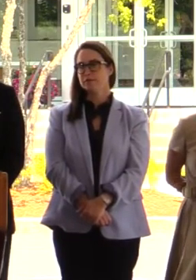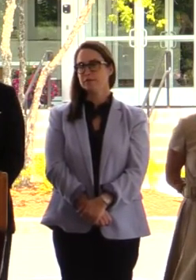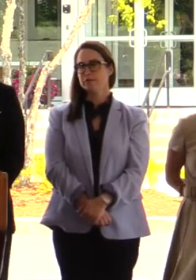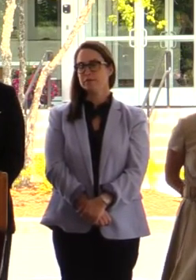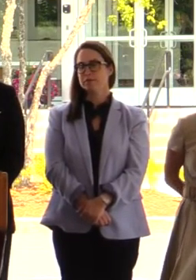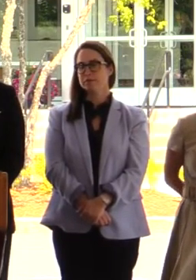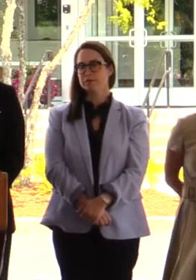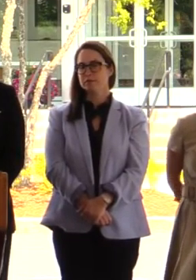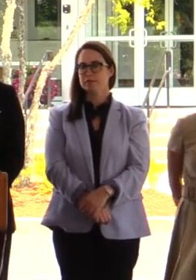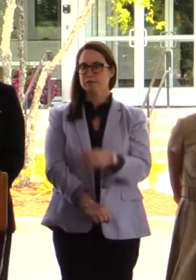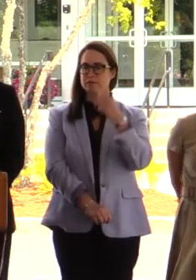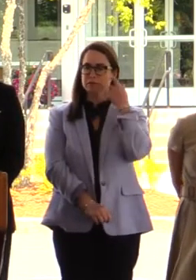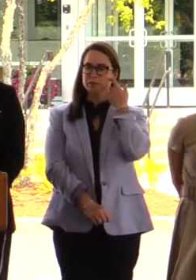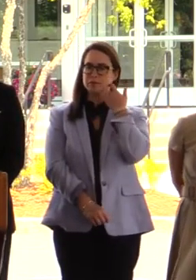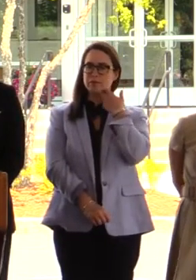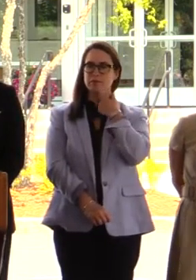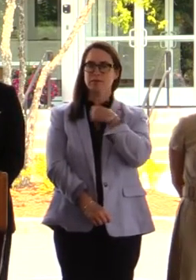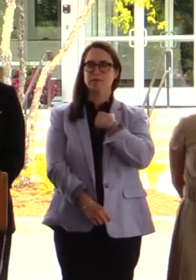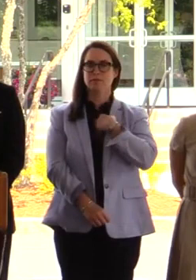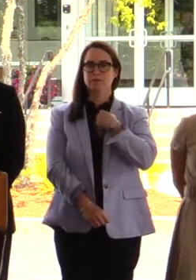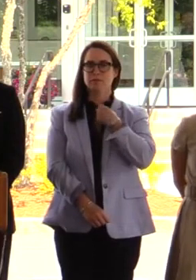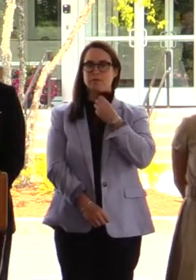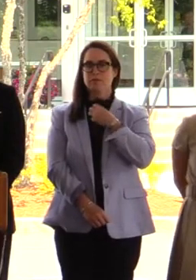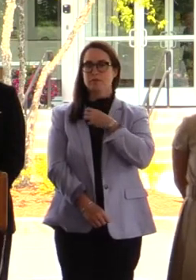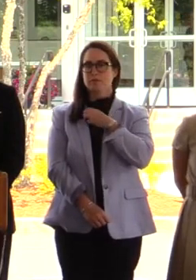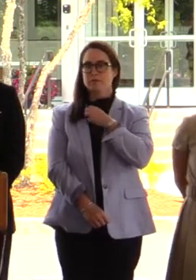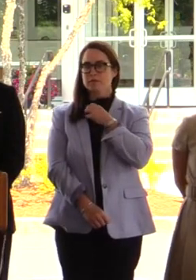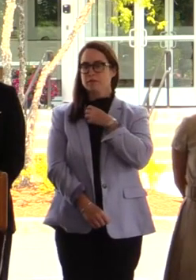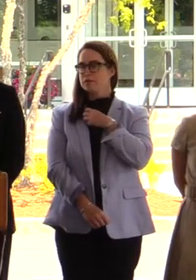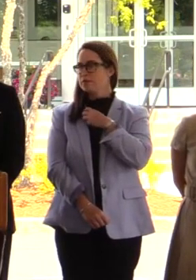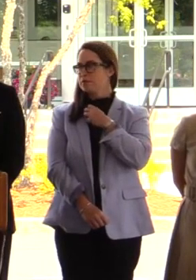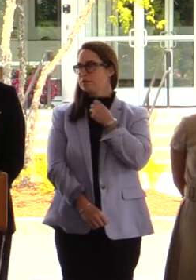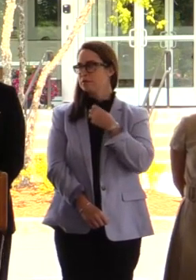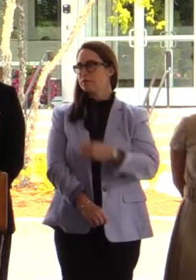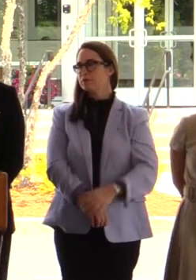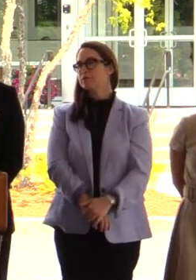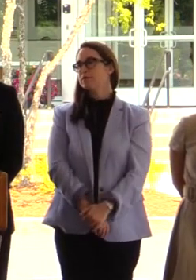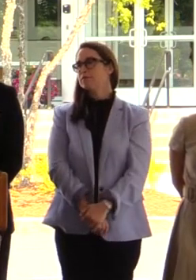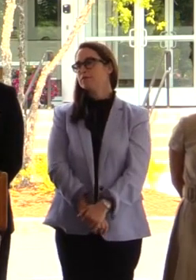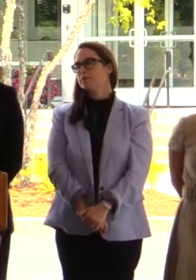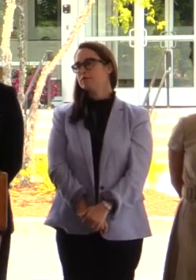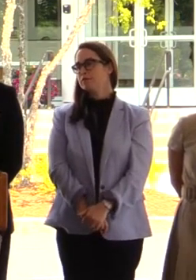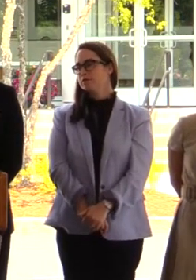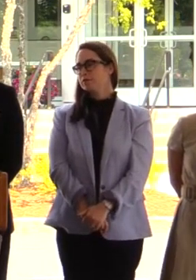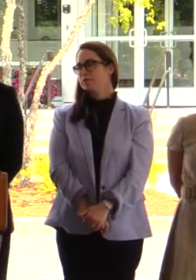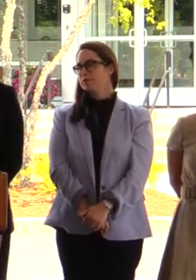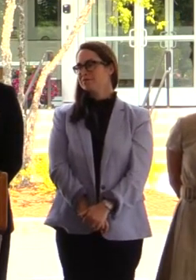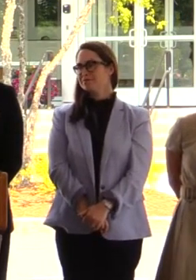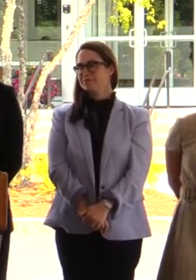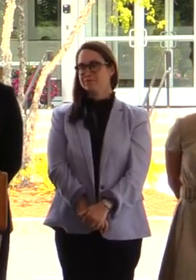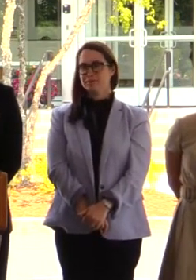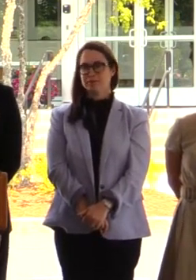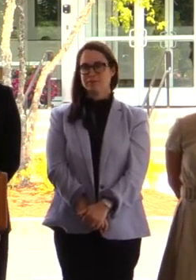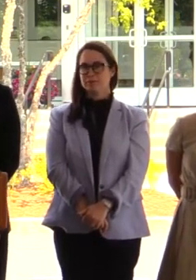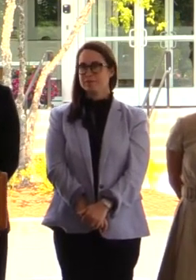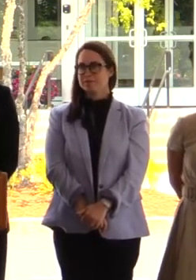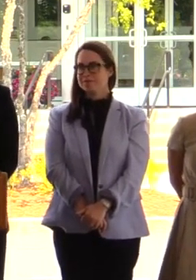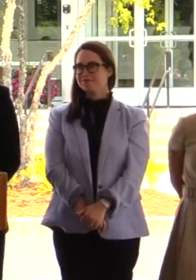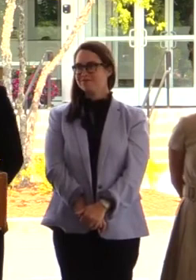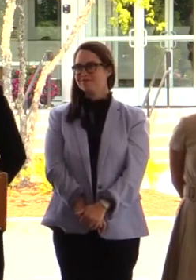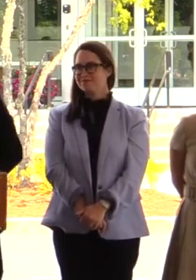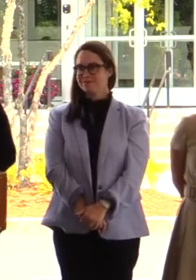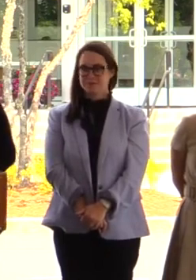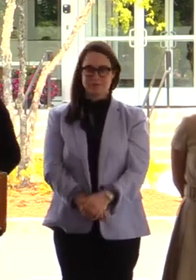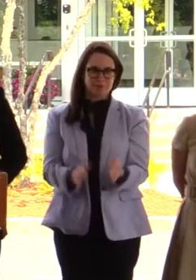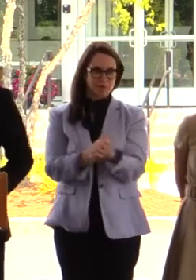transformative medicine to change their lives. With the support of the state, we believe we're just beginning. Thank you so much, and